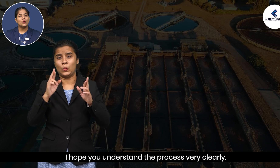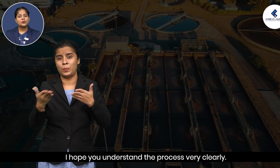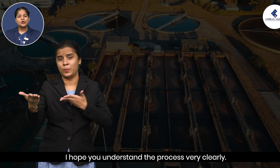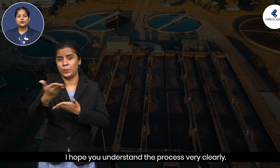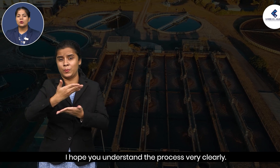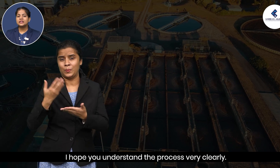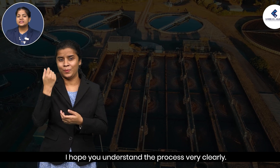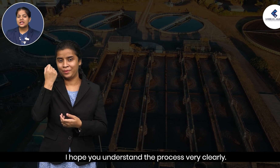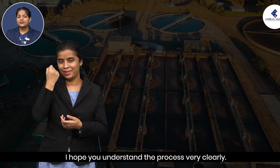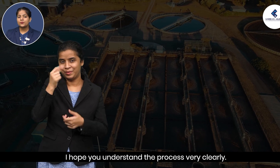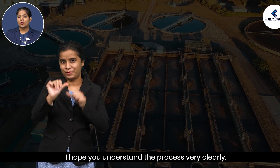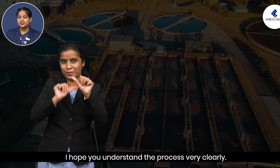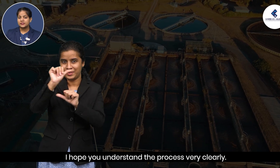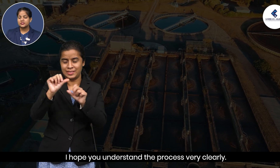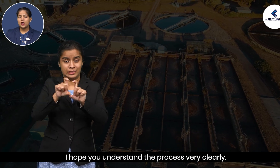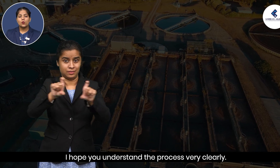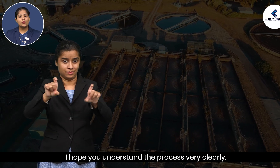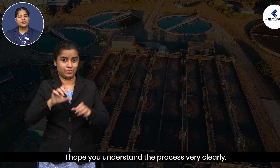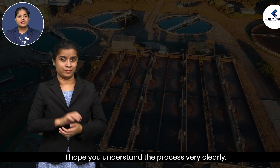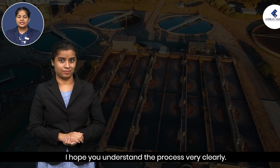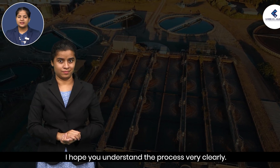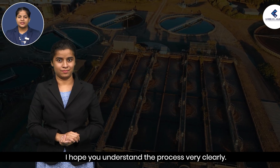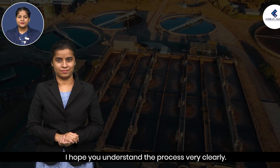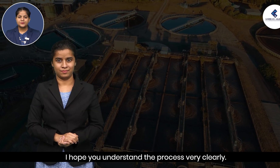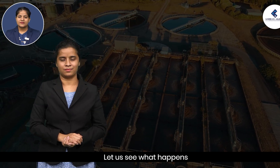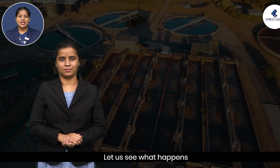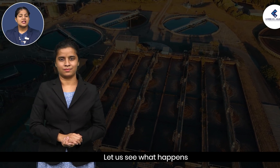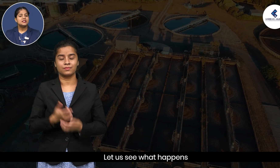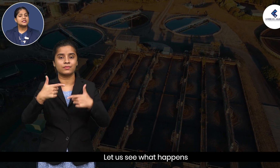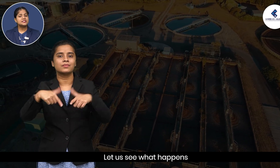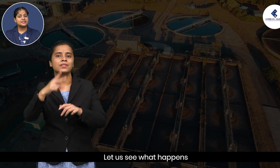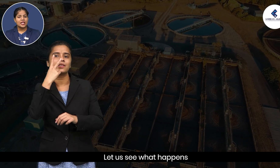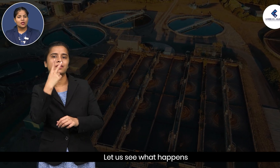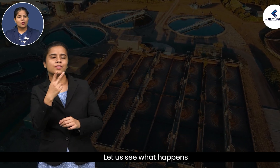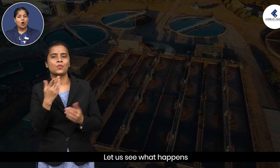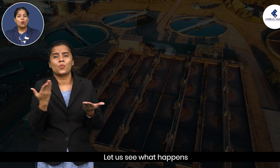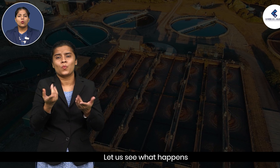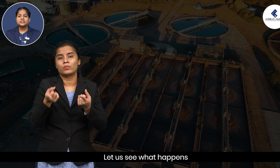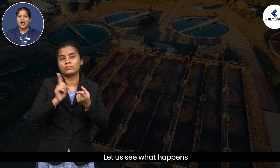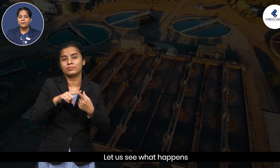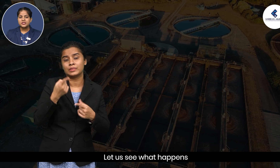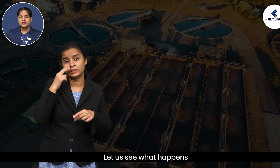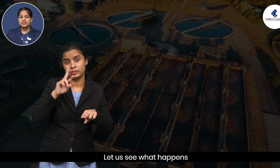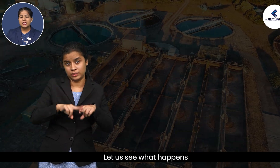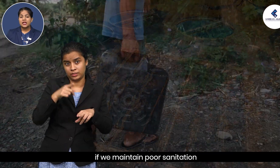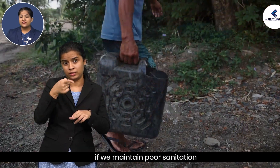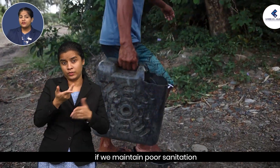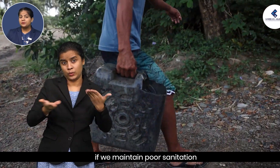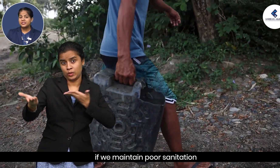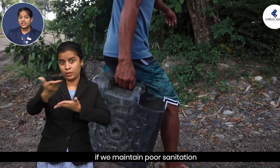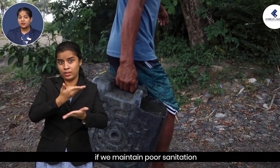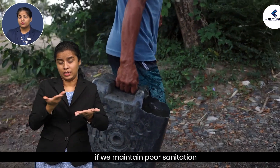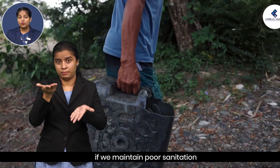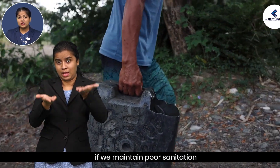I hope you understand the process very clearly. Let us see what happens if